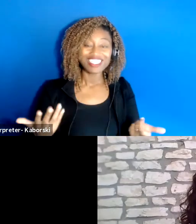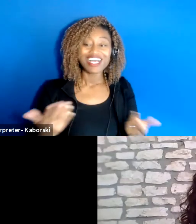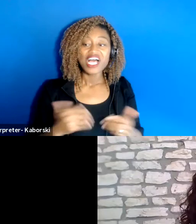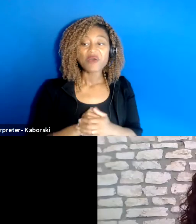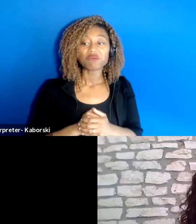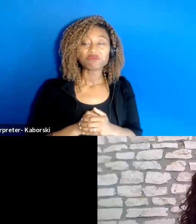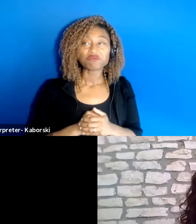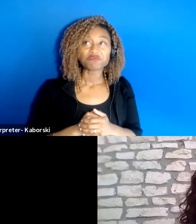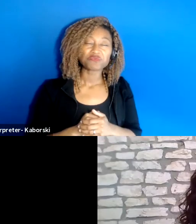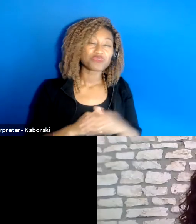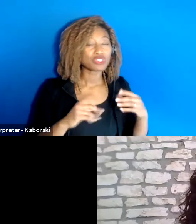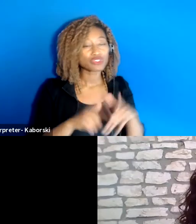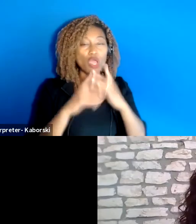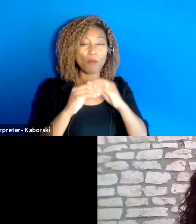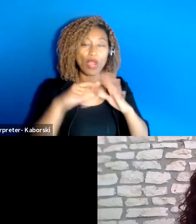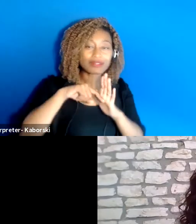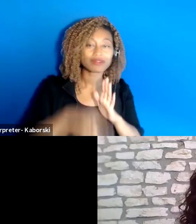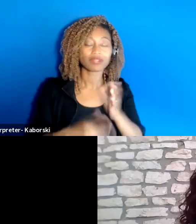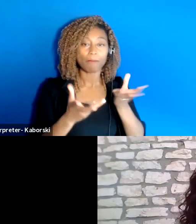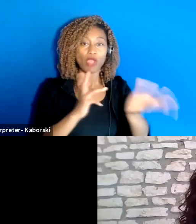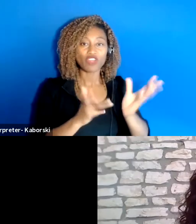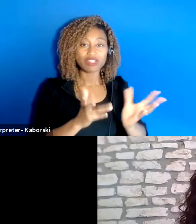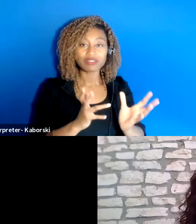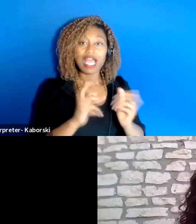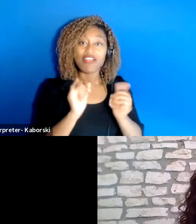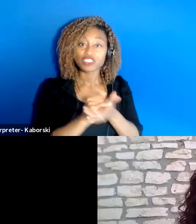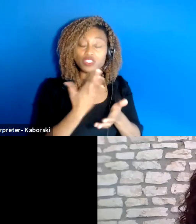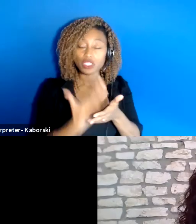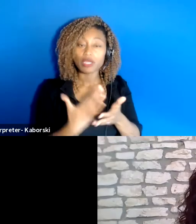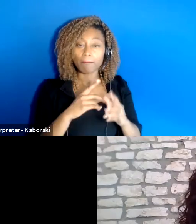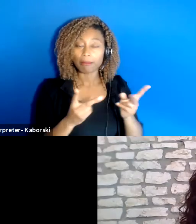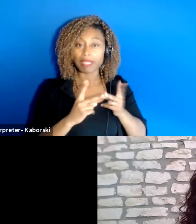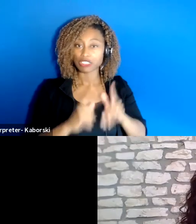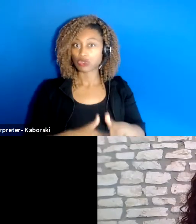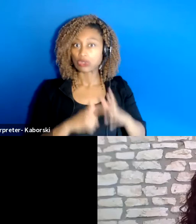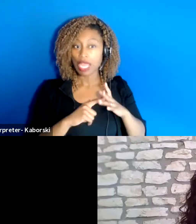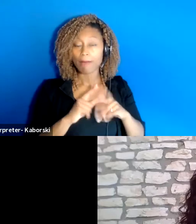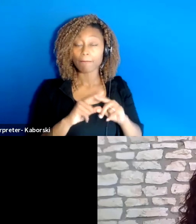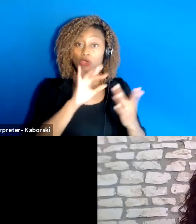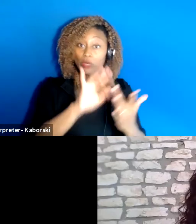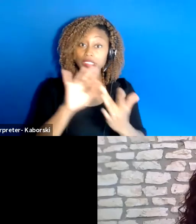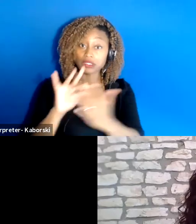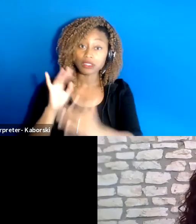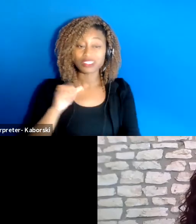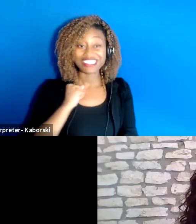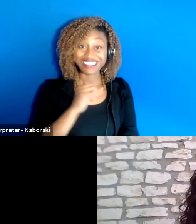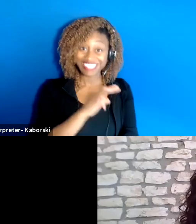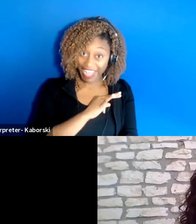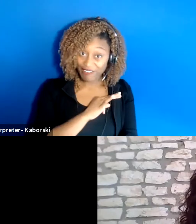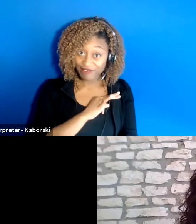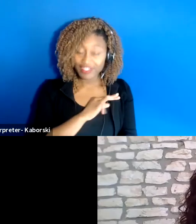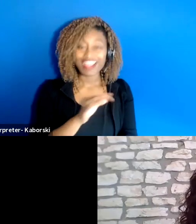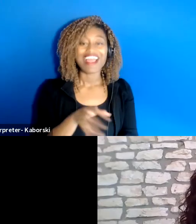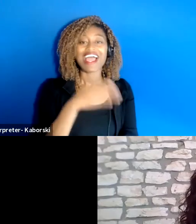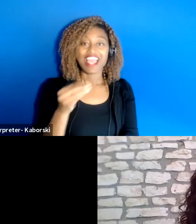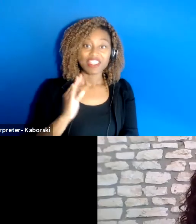start some more in-depth conversations is a great place to start. But reaching out to staff and to